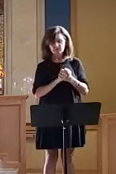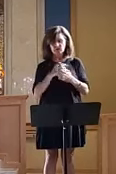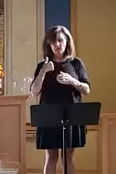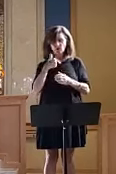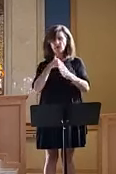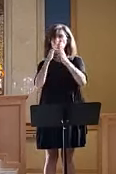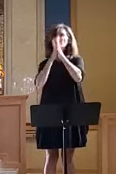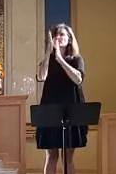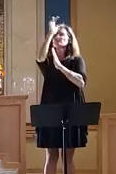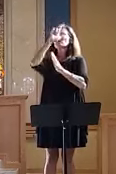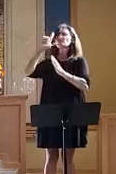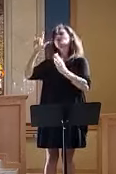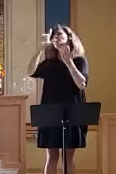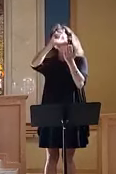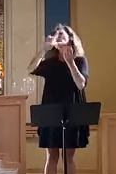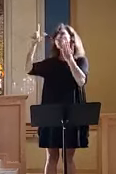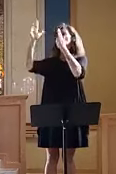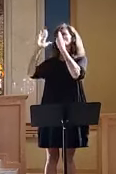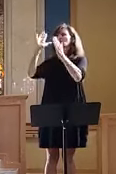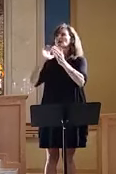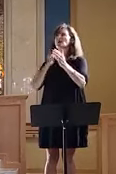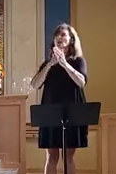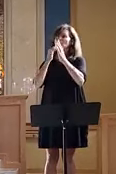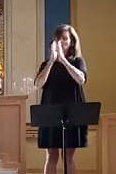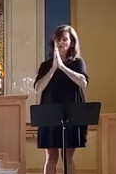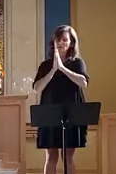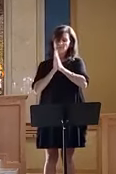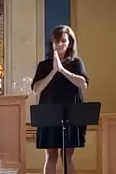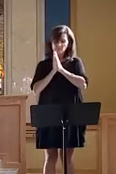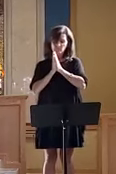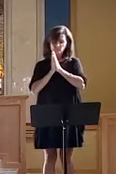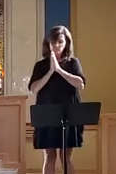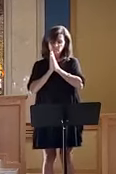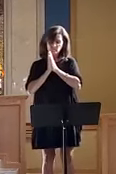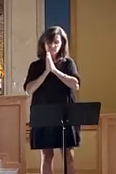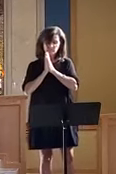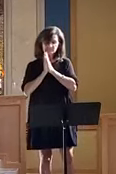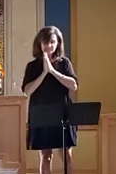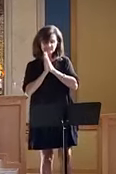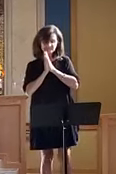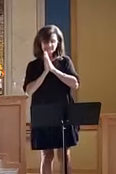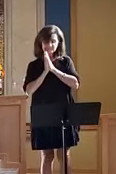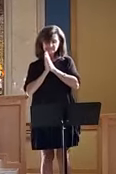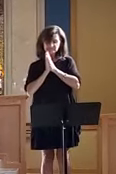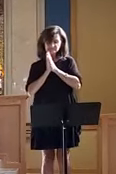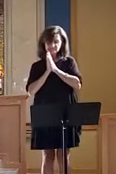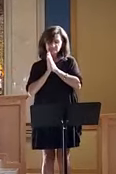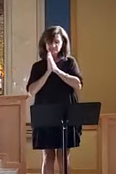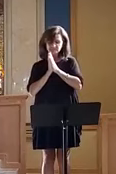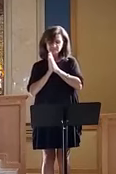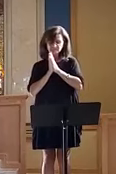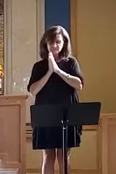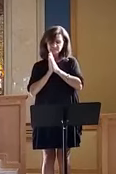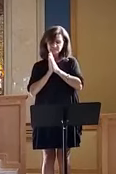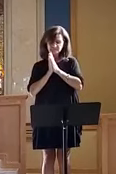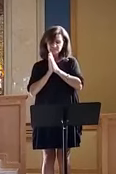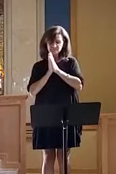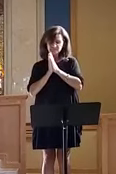We pray to the Lord. Lord, hear our prayer.